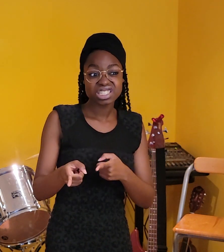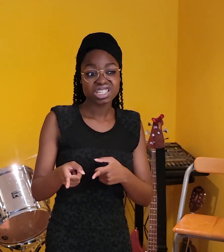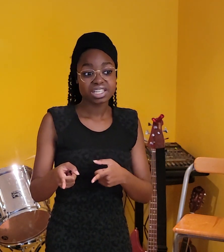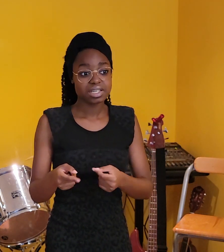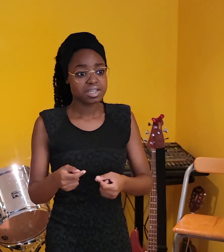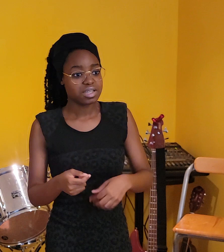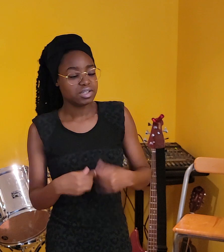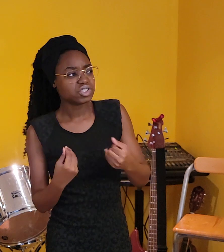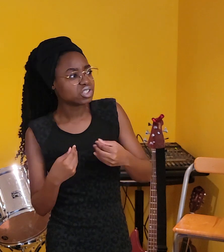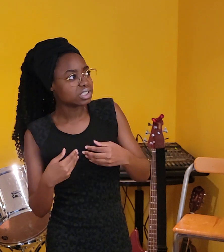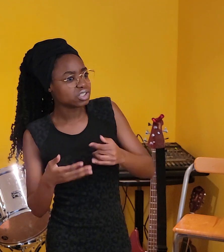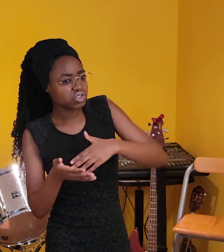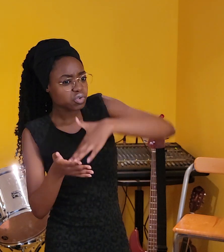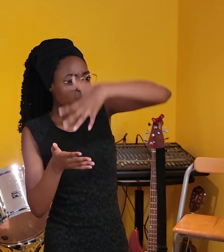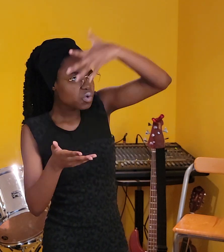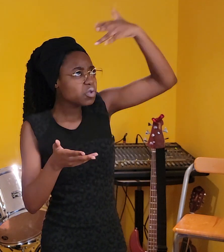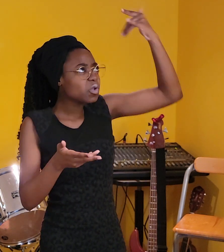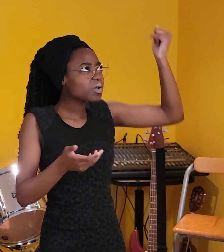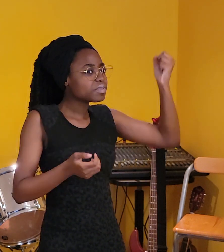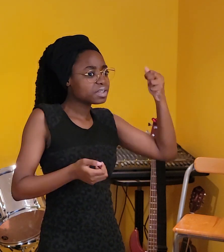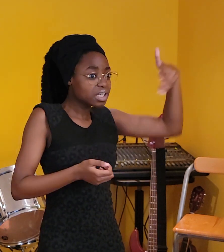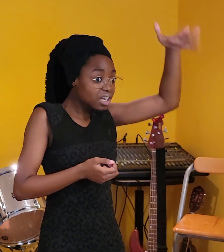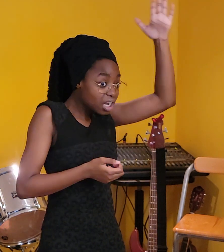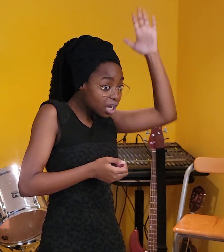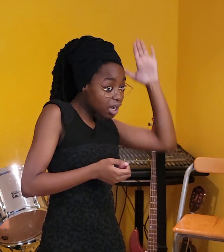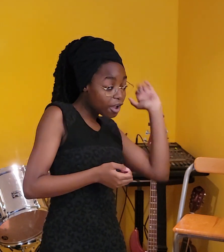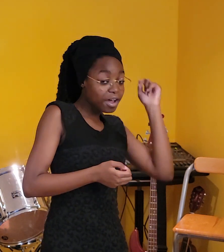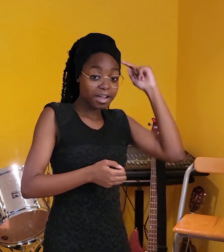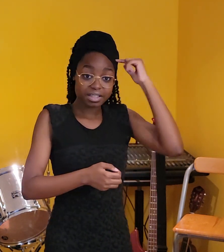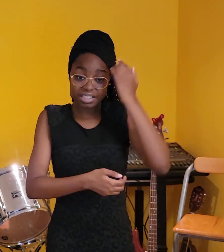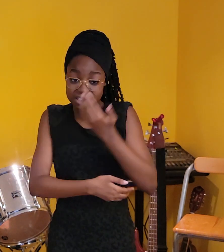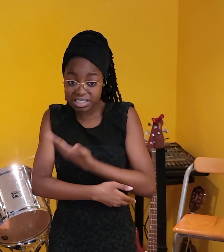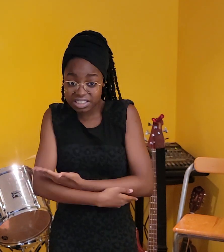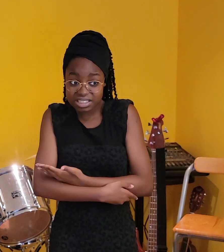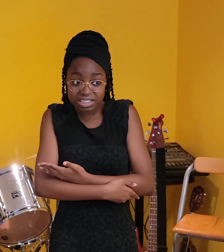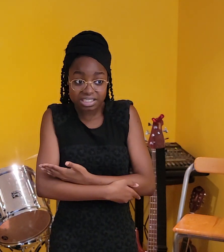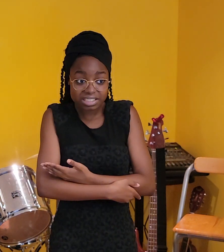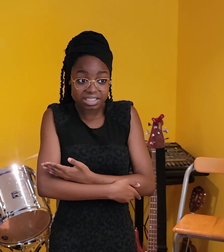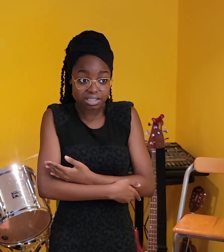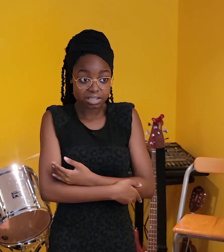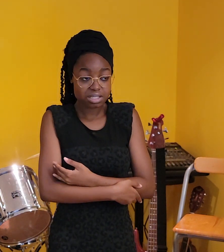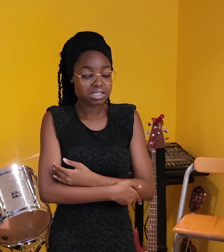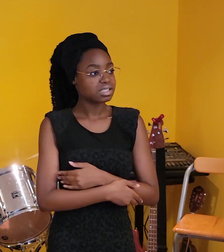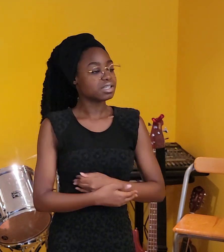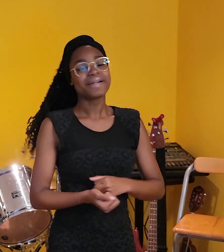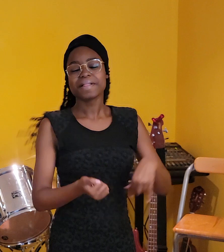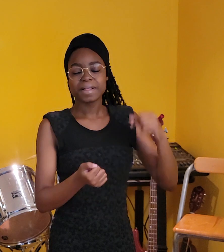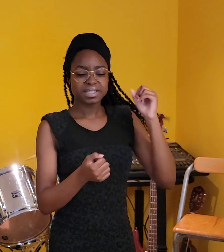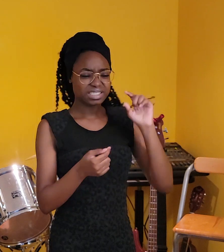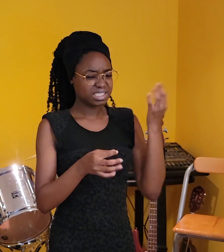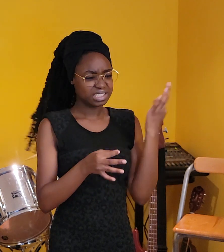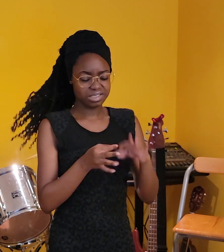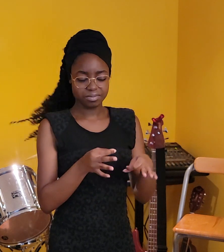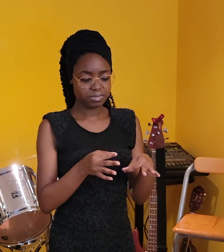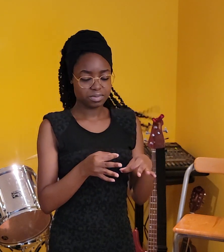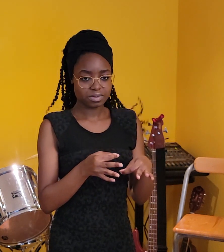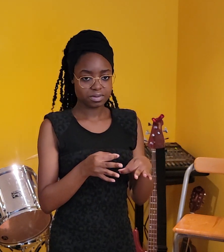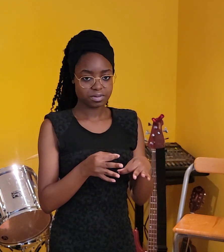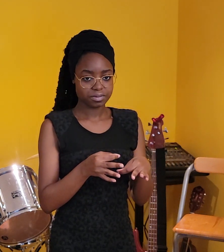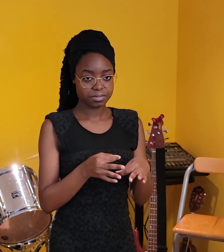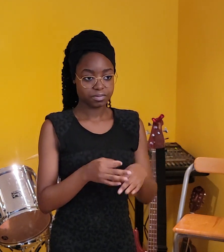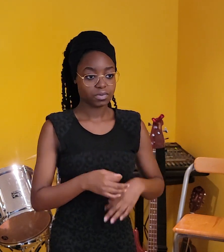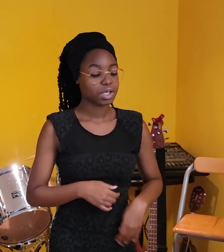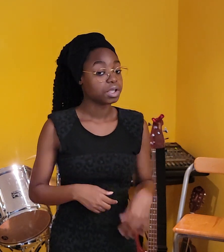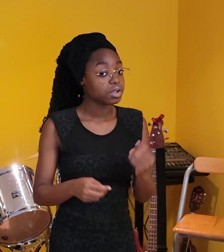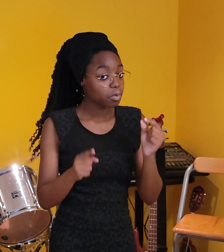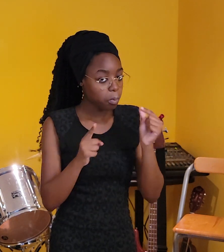God, you know, both the Father and the Son. I mean, it's as simple as that. By the way, the word hallowed,